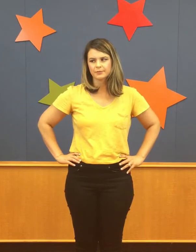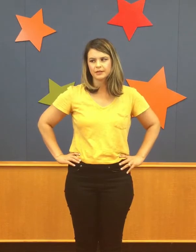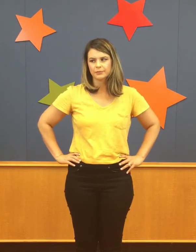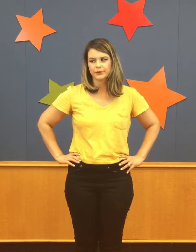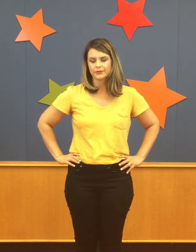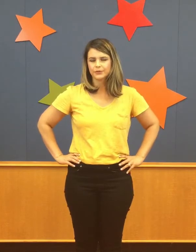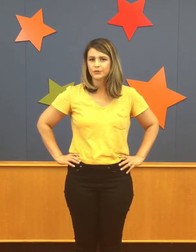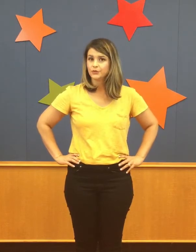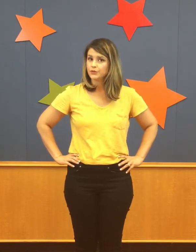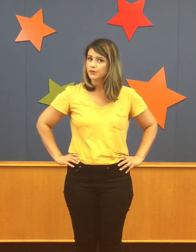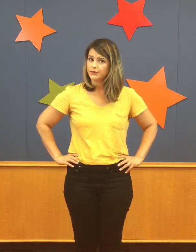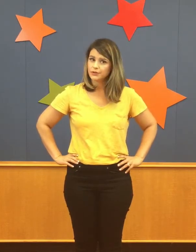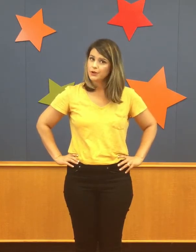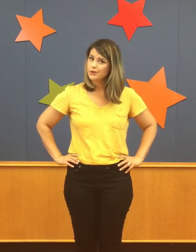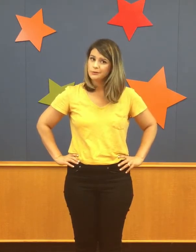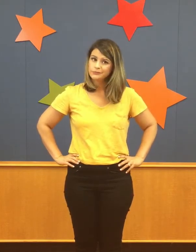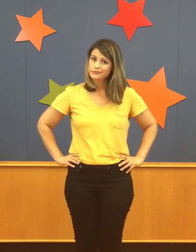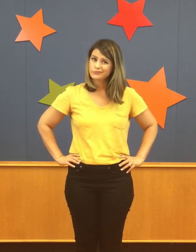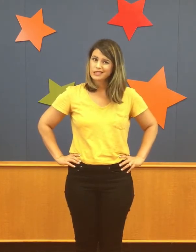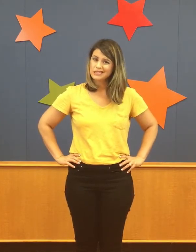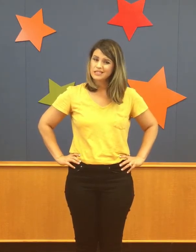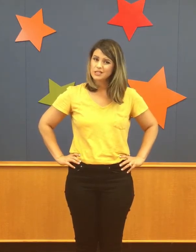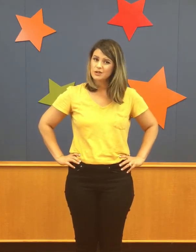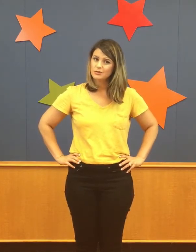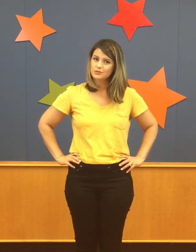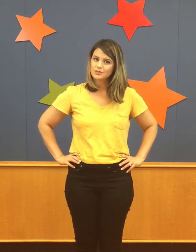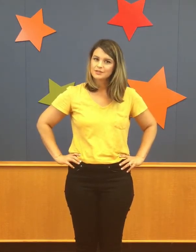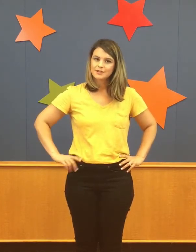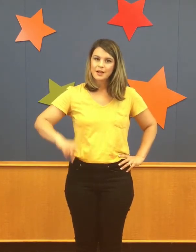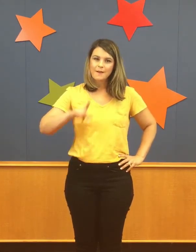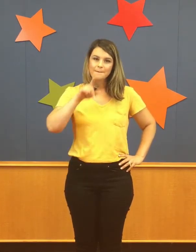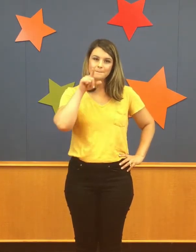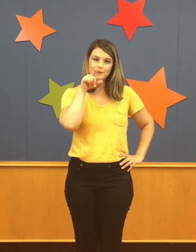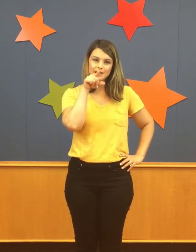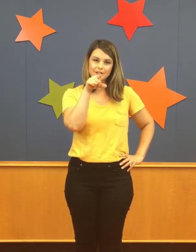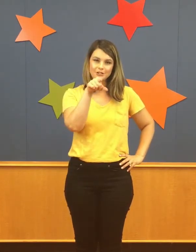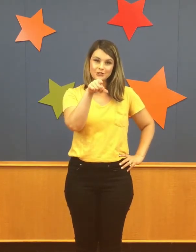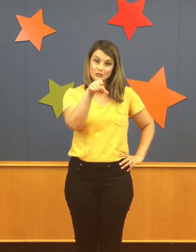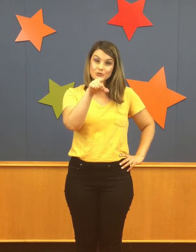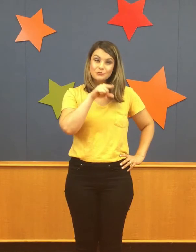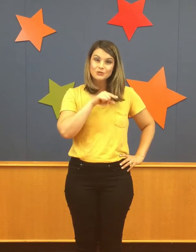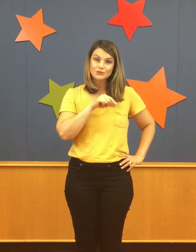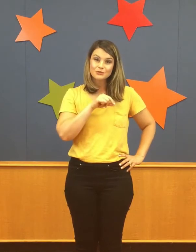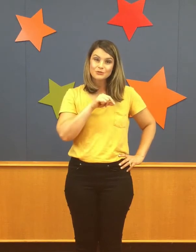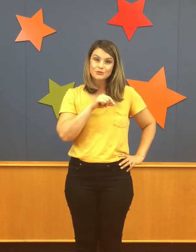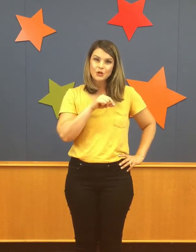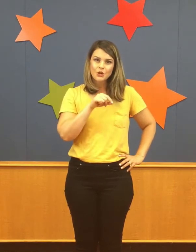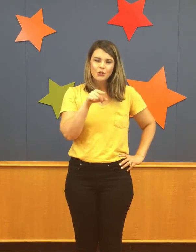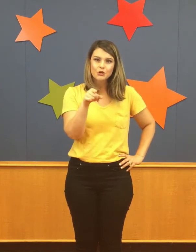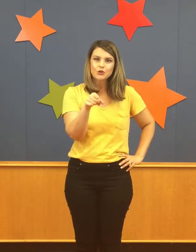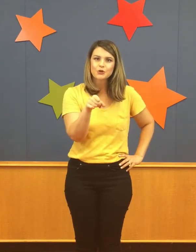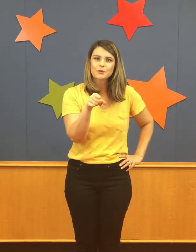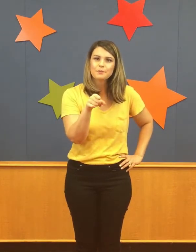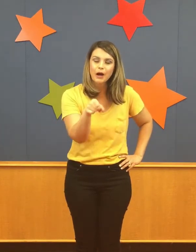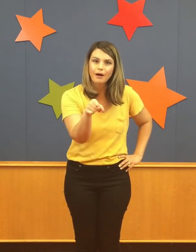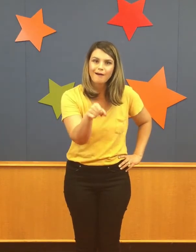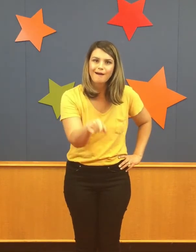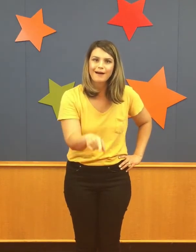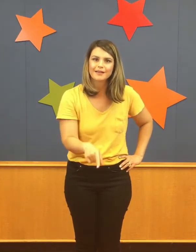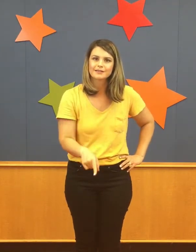Said the shopkeeper. No, I don't. But you do.